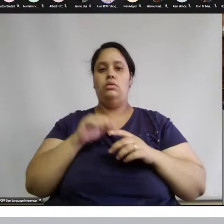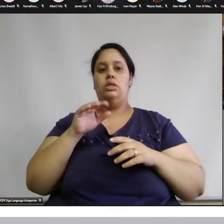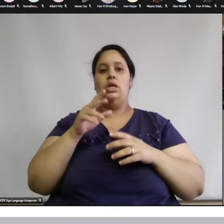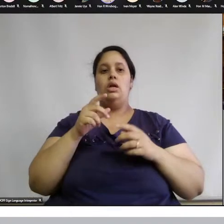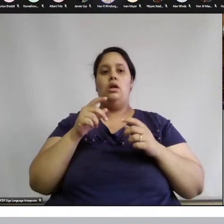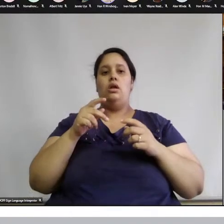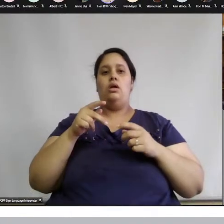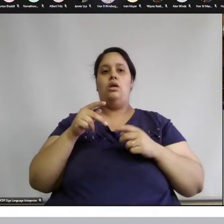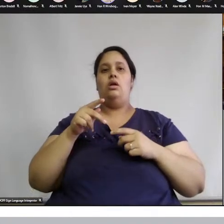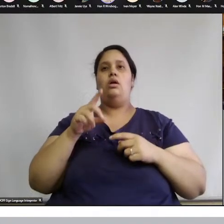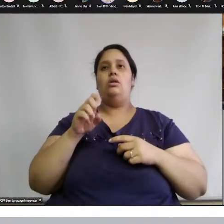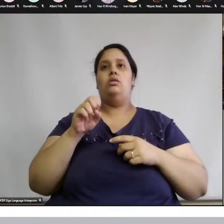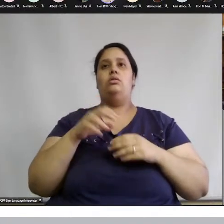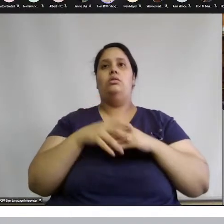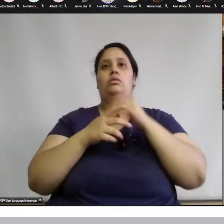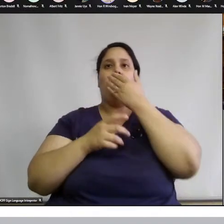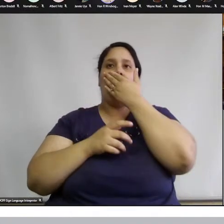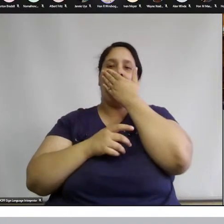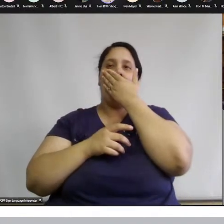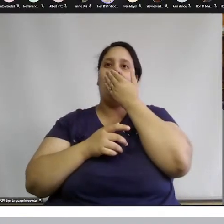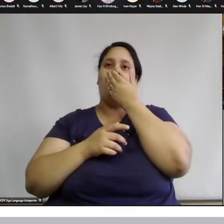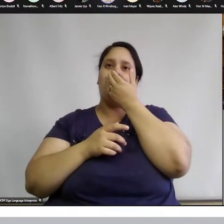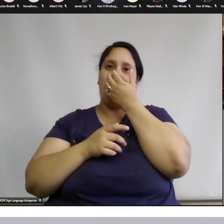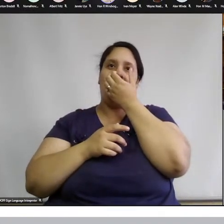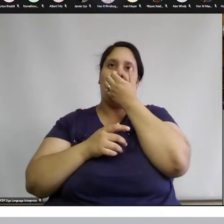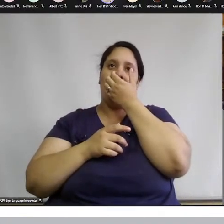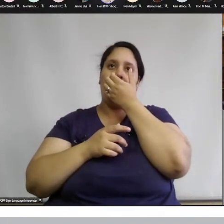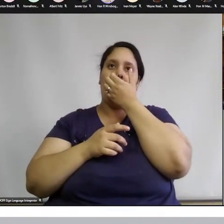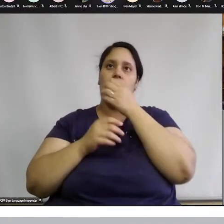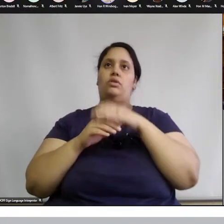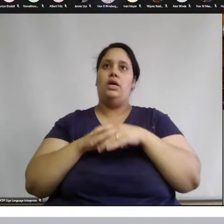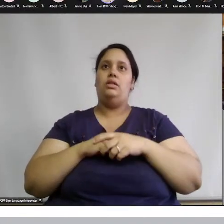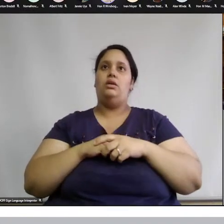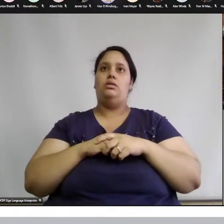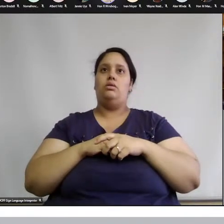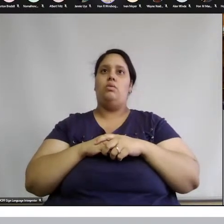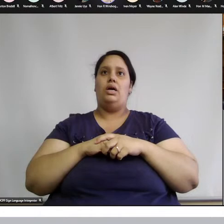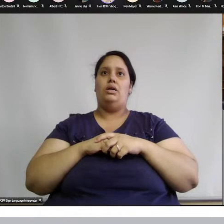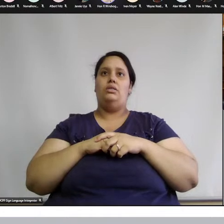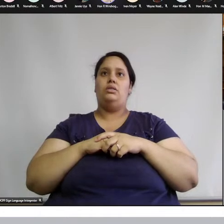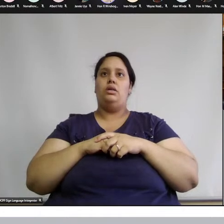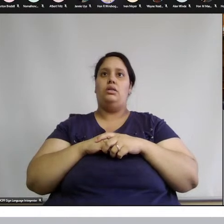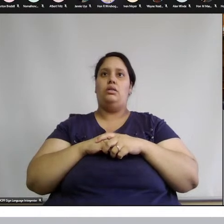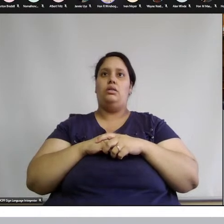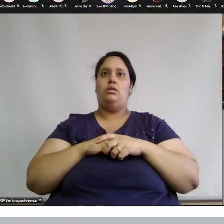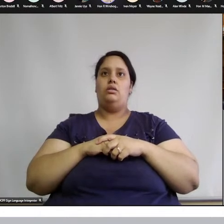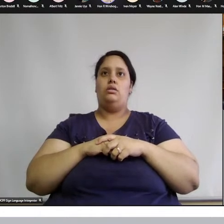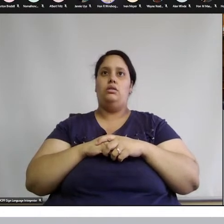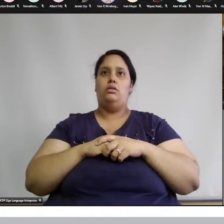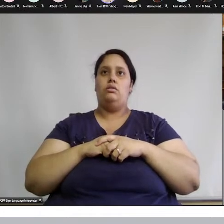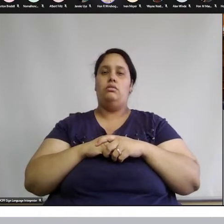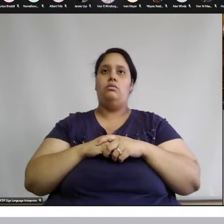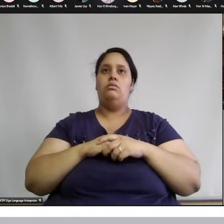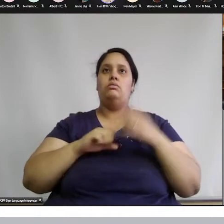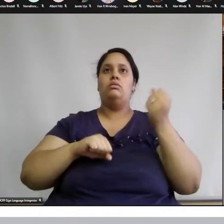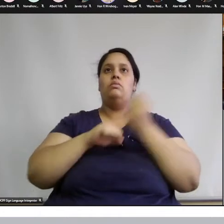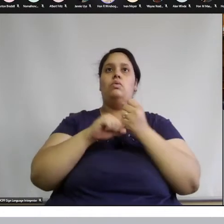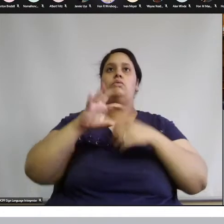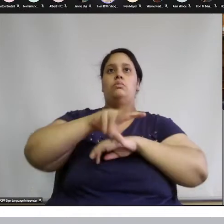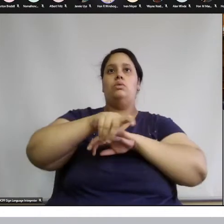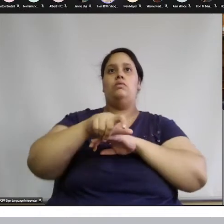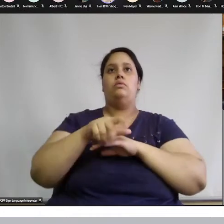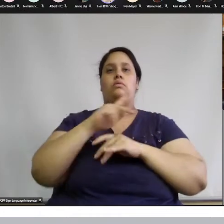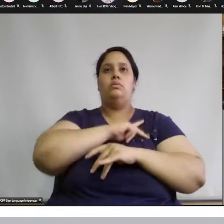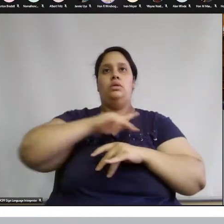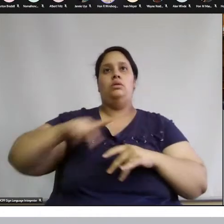we welcome this progress, we must also give credit to the national government for its continual support to the province. To